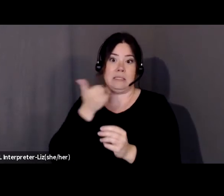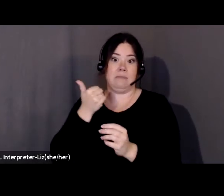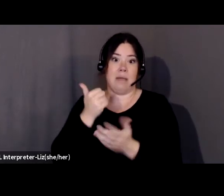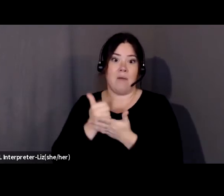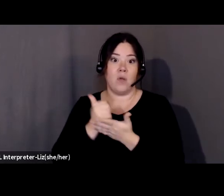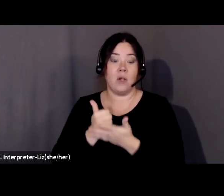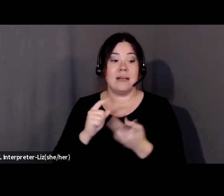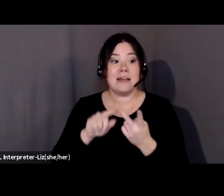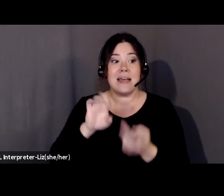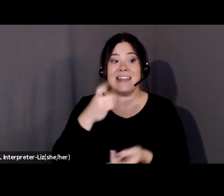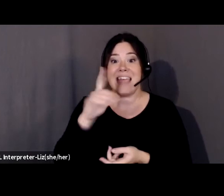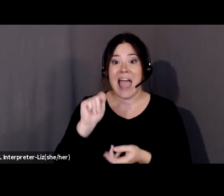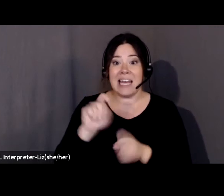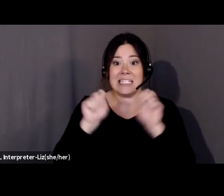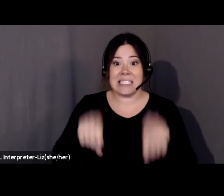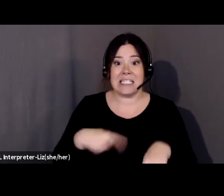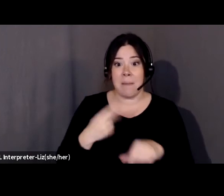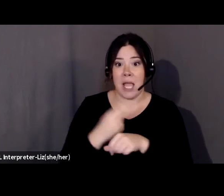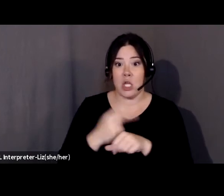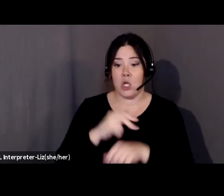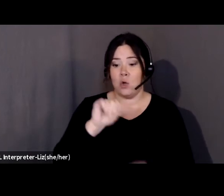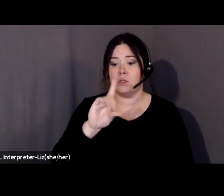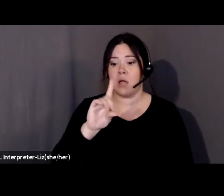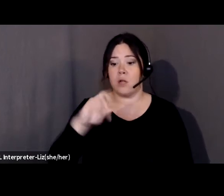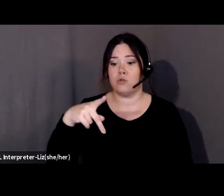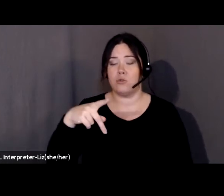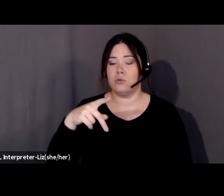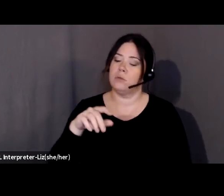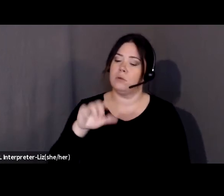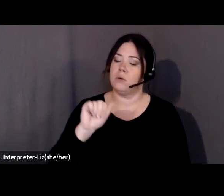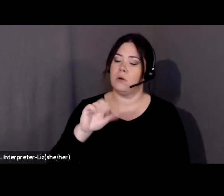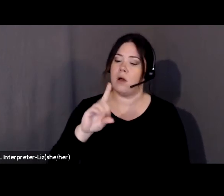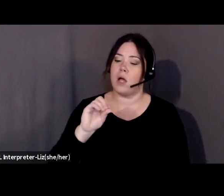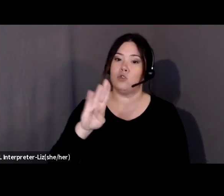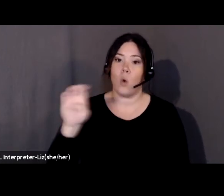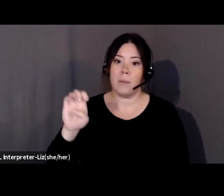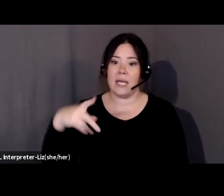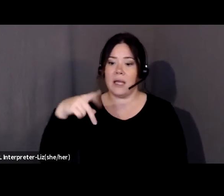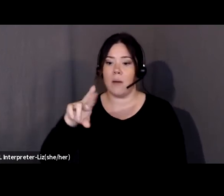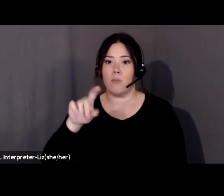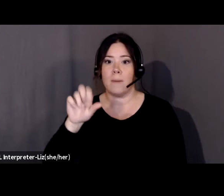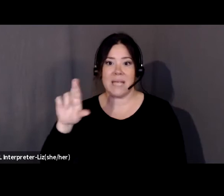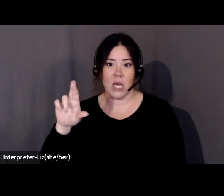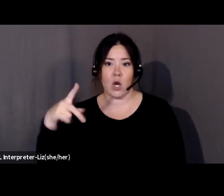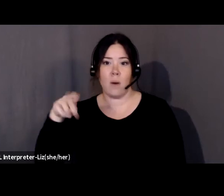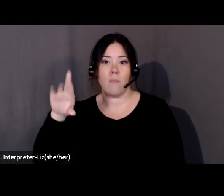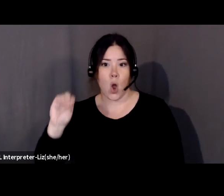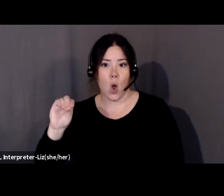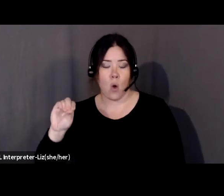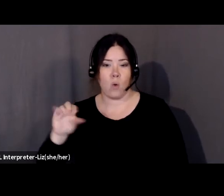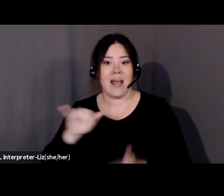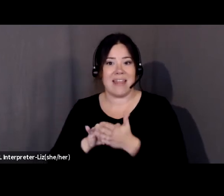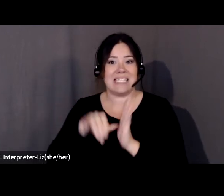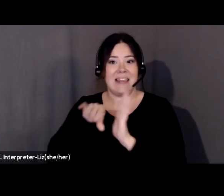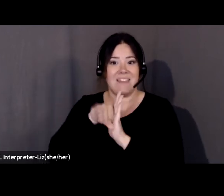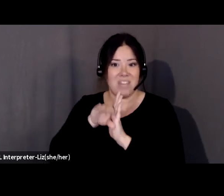I use is Adobe Premiere Pro, which is actually the video editing system. It's not the audio editing system, but because